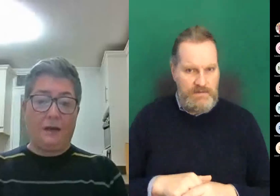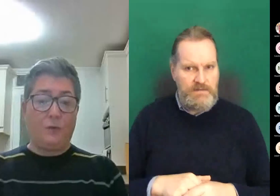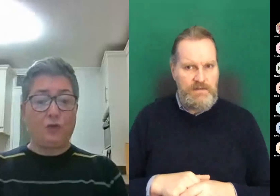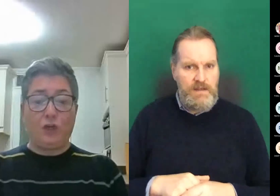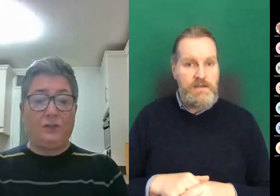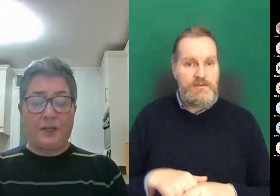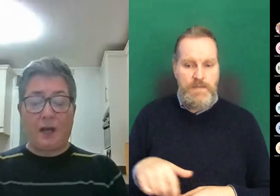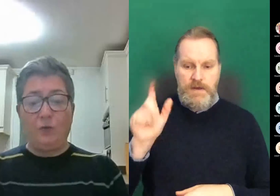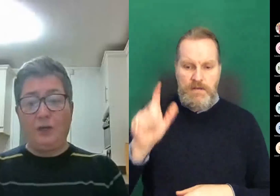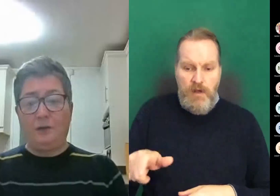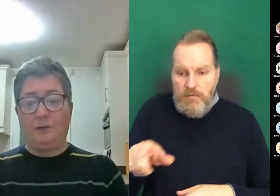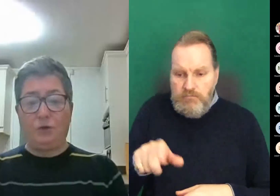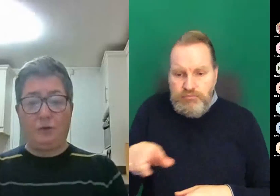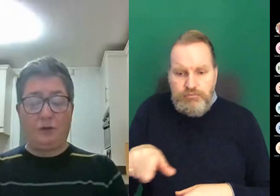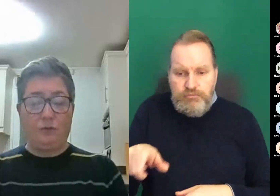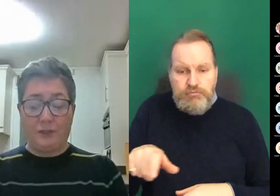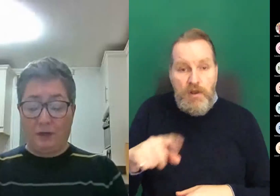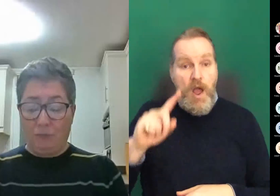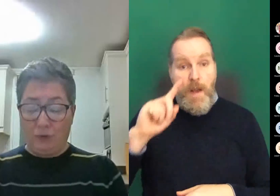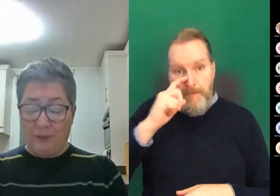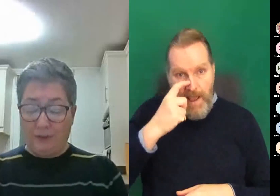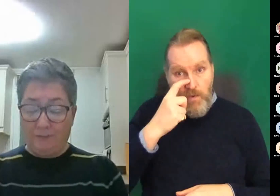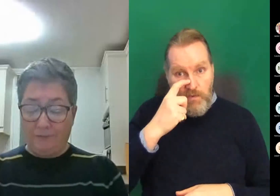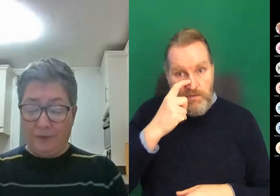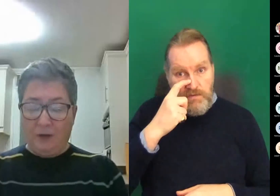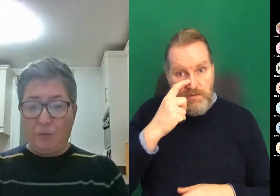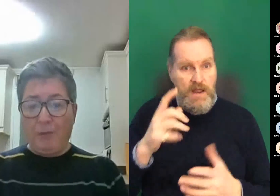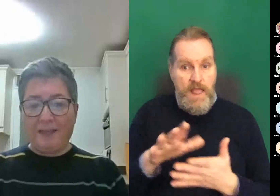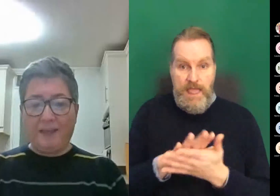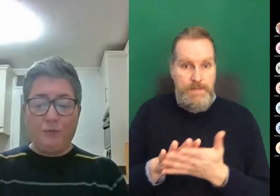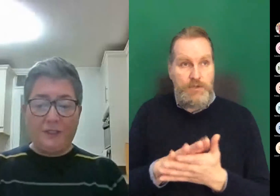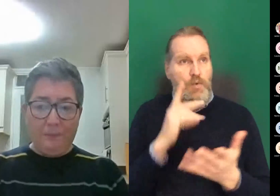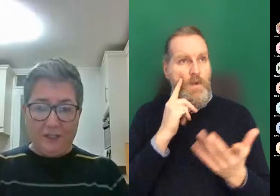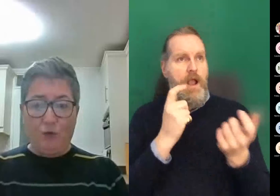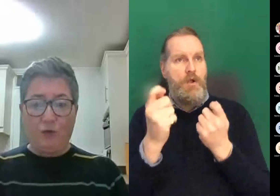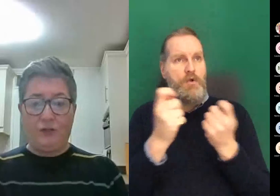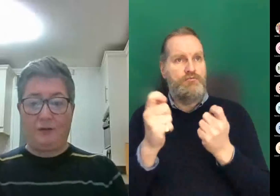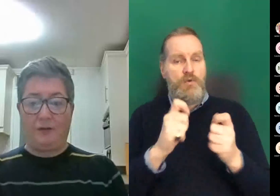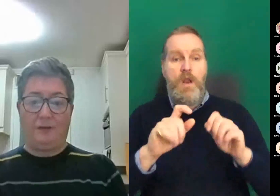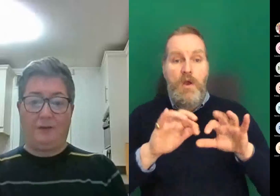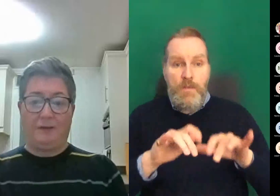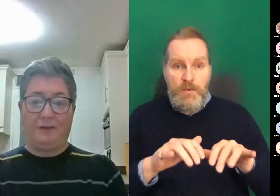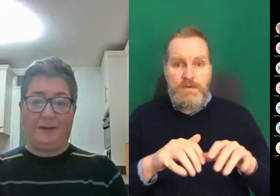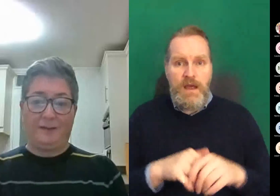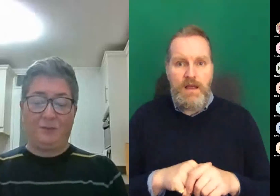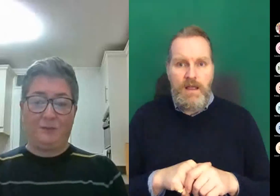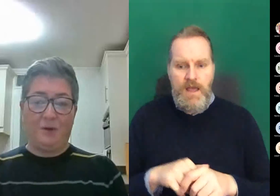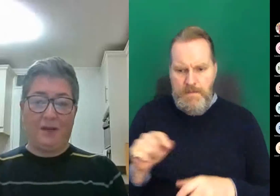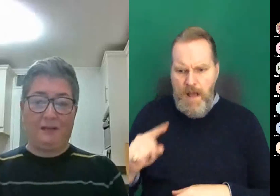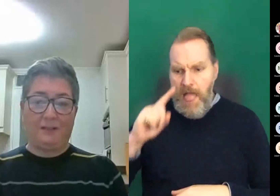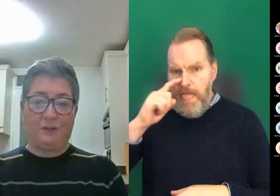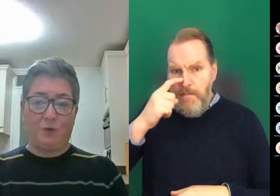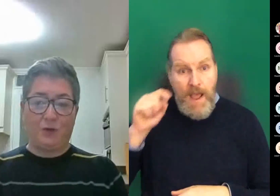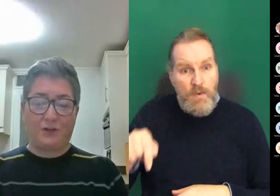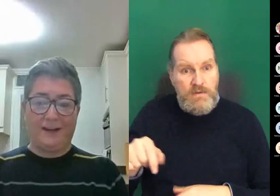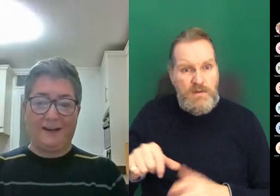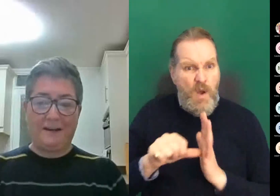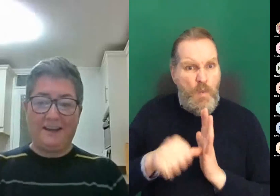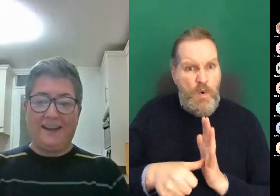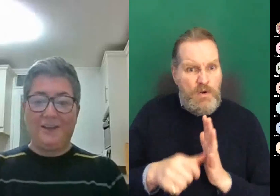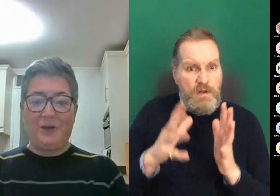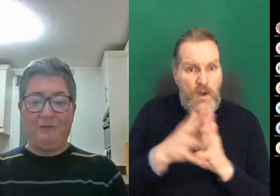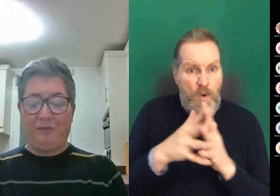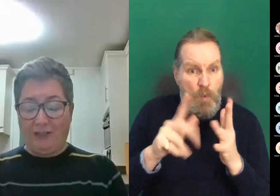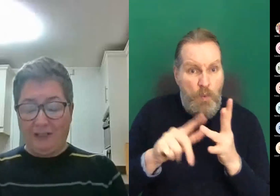mouse changed how we use a computer, but back then it was made of wood and was maybe a little